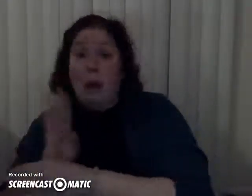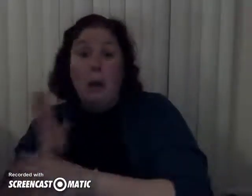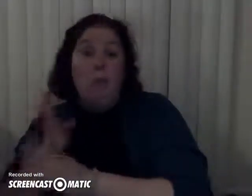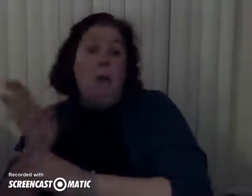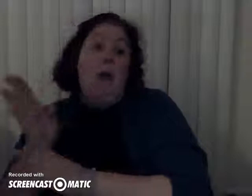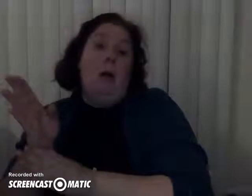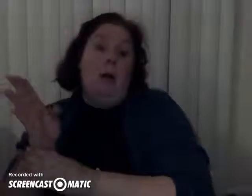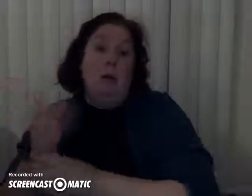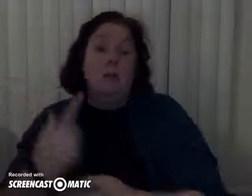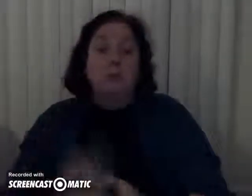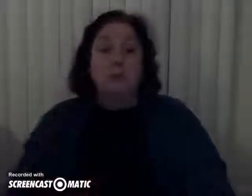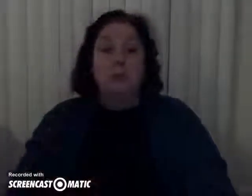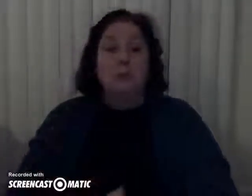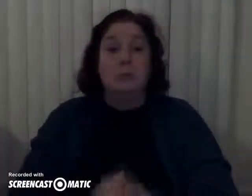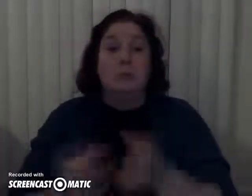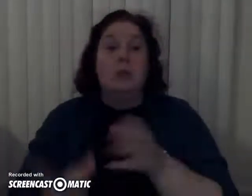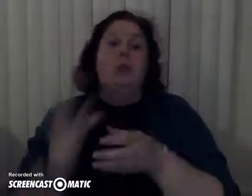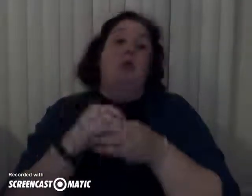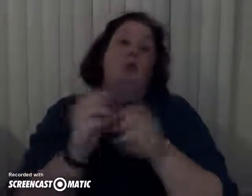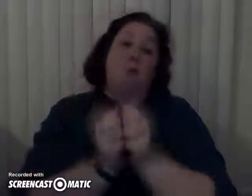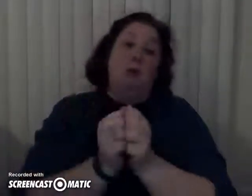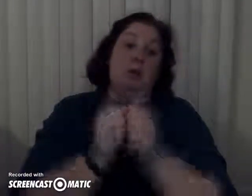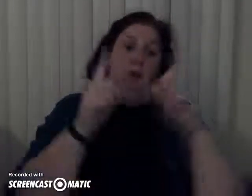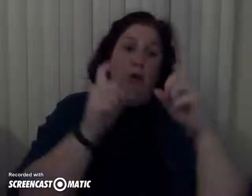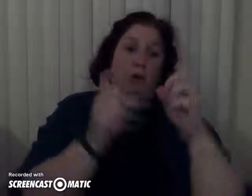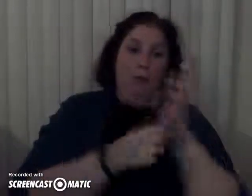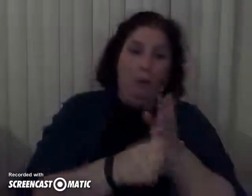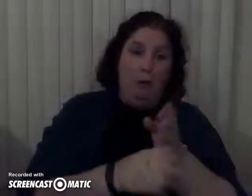that would go along with the photography. Is there something else that you're kind of interested in?